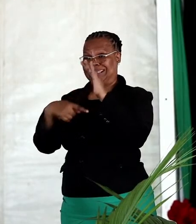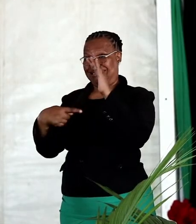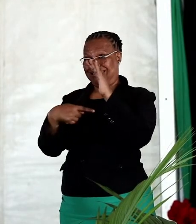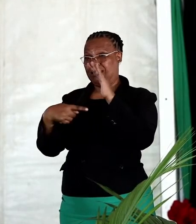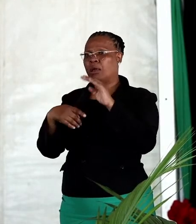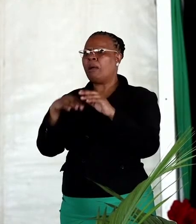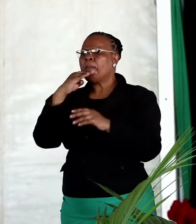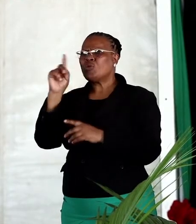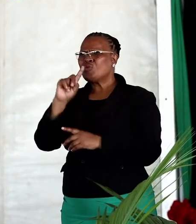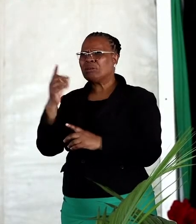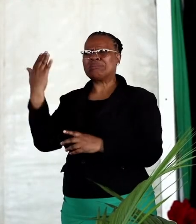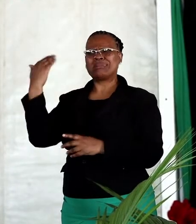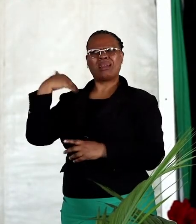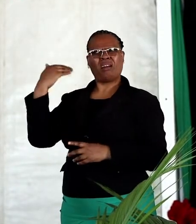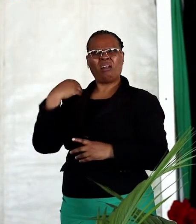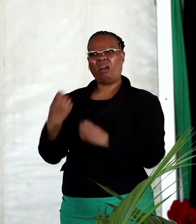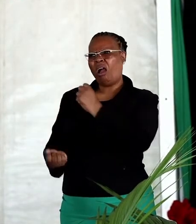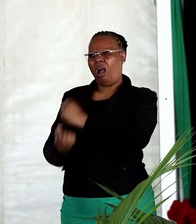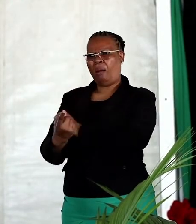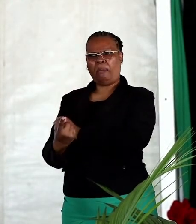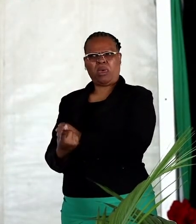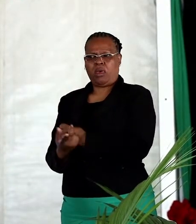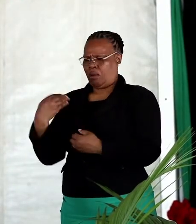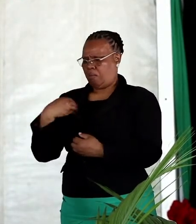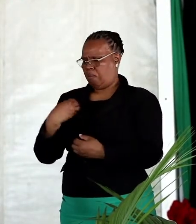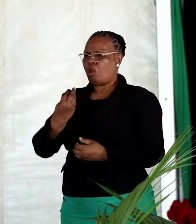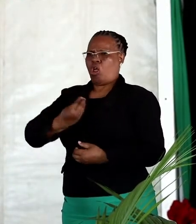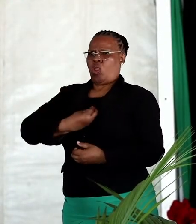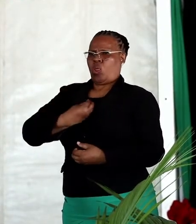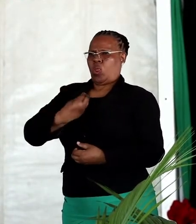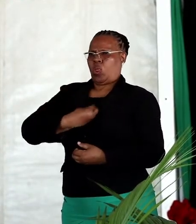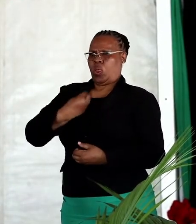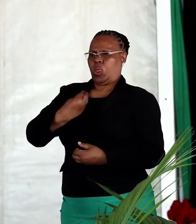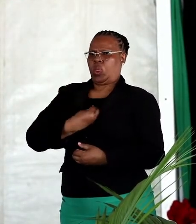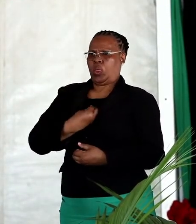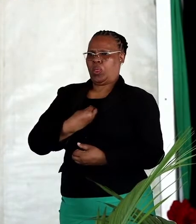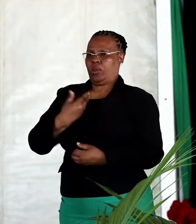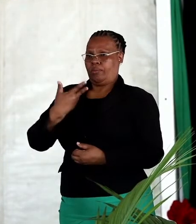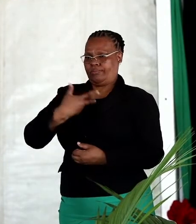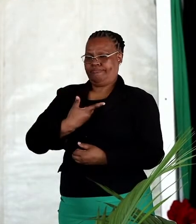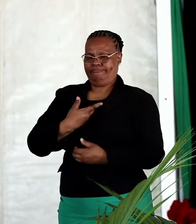kodwa indlela ya reverberator ngayo